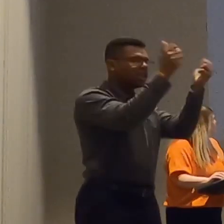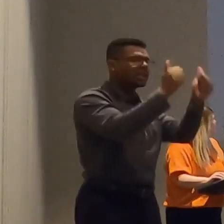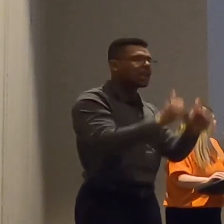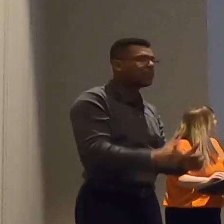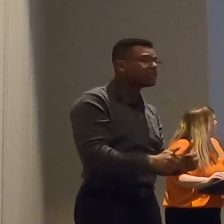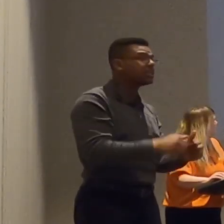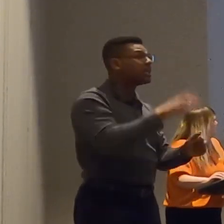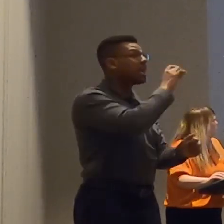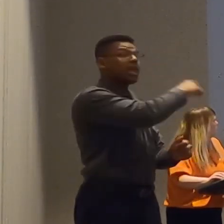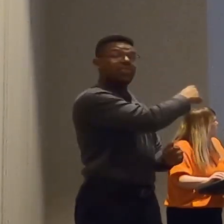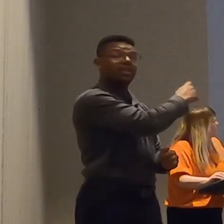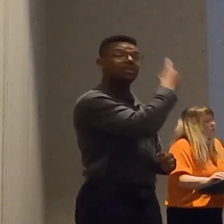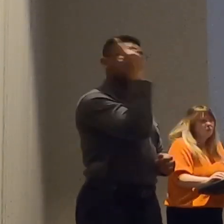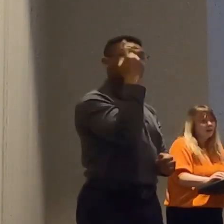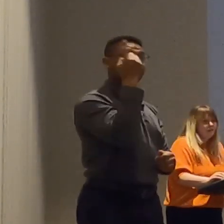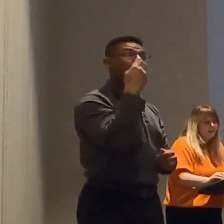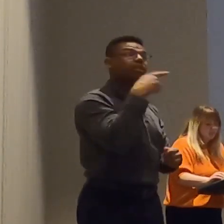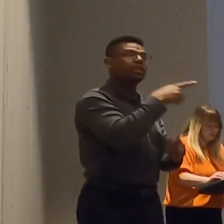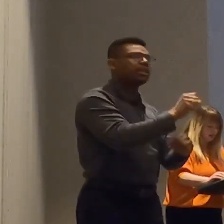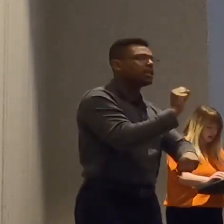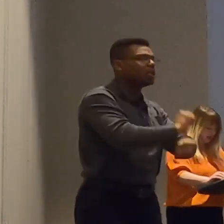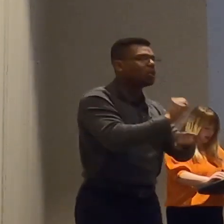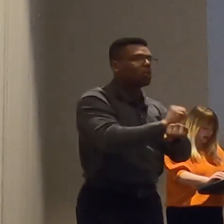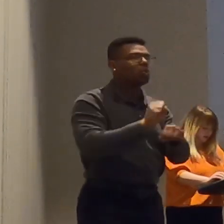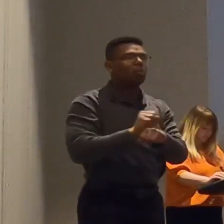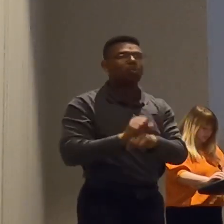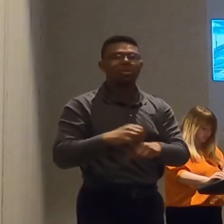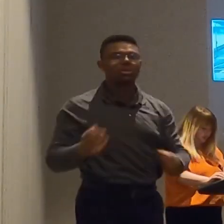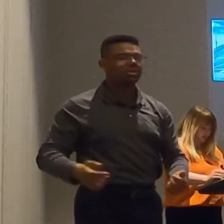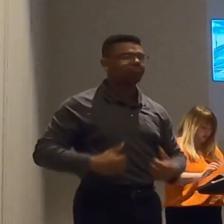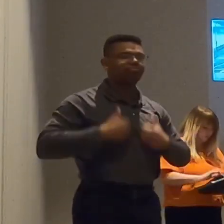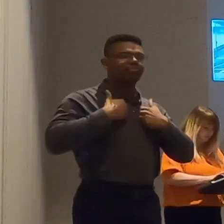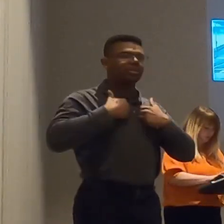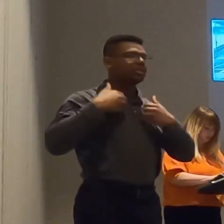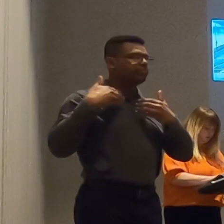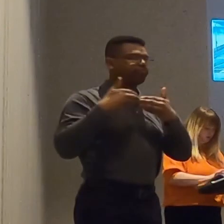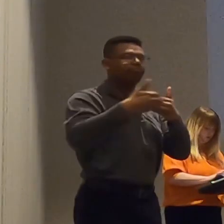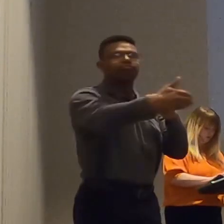that he worked his whole life on doing.